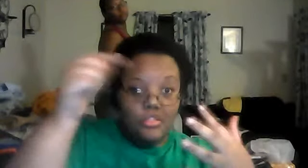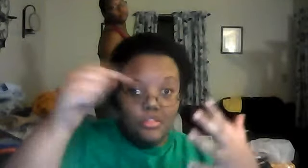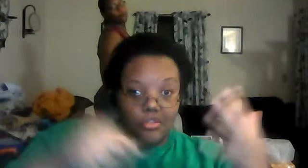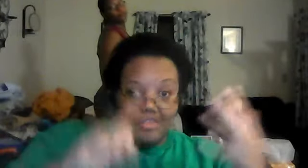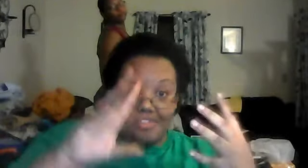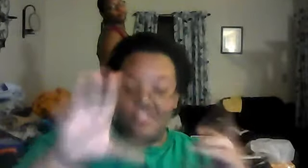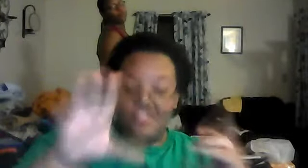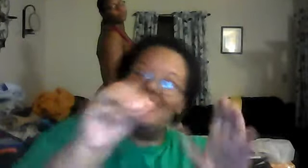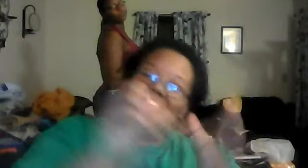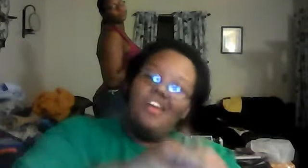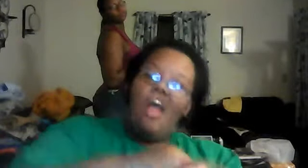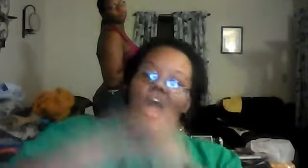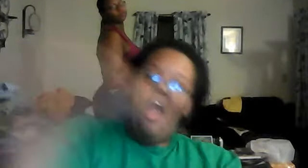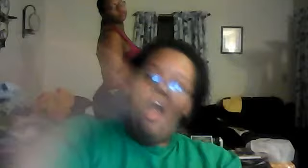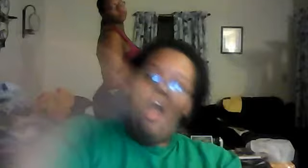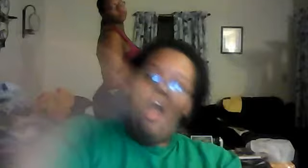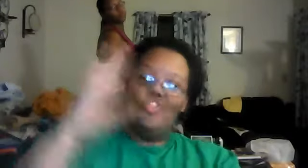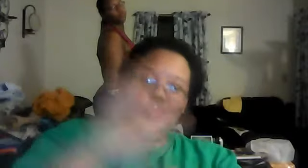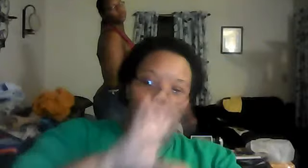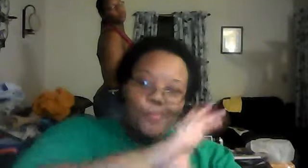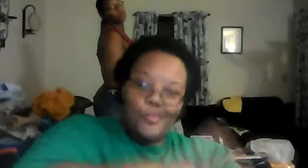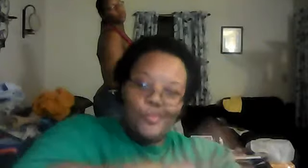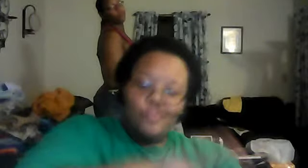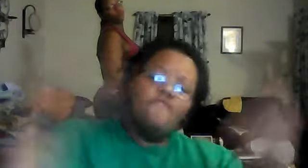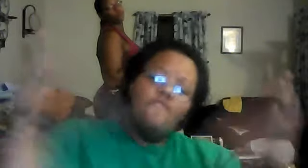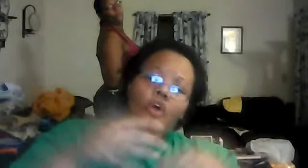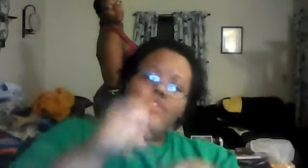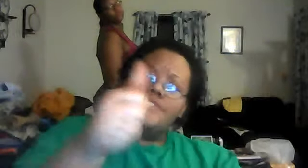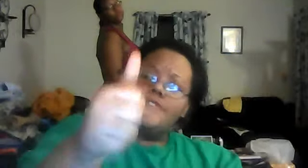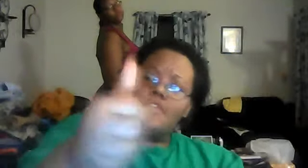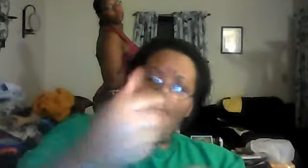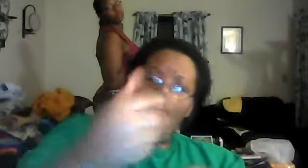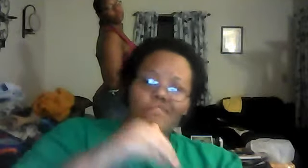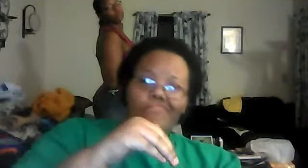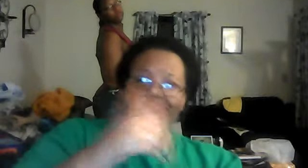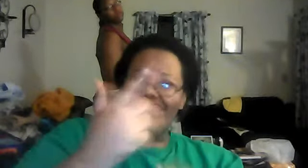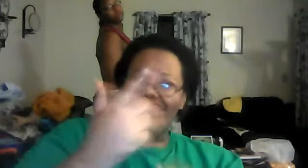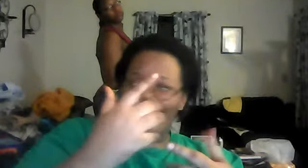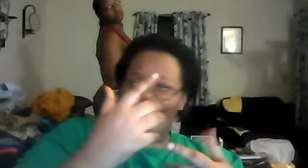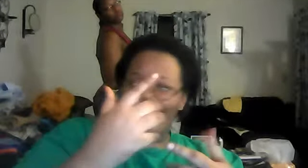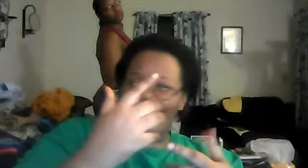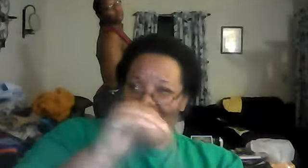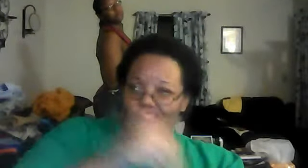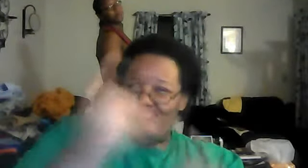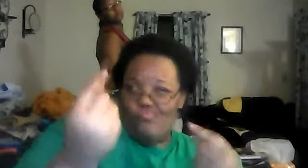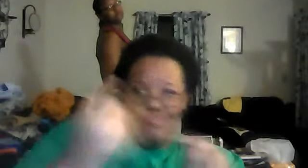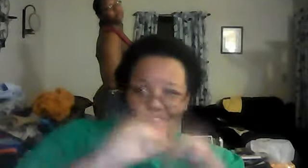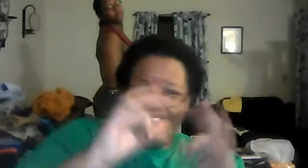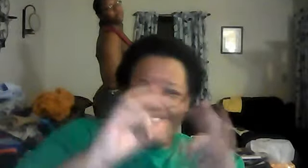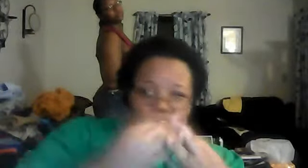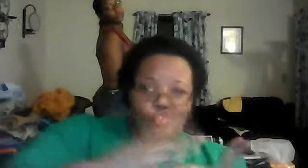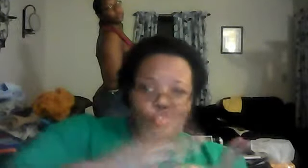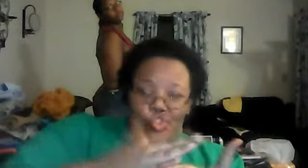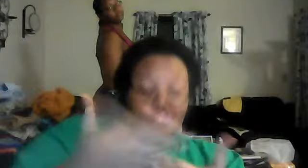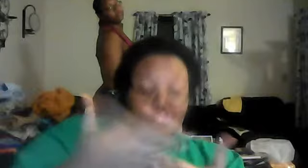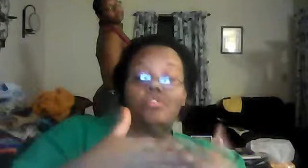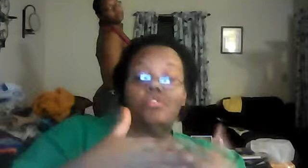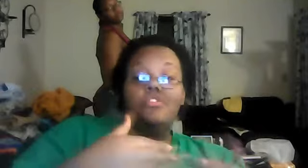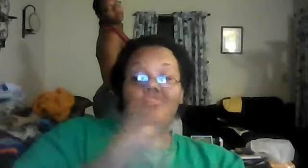Put it in summer car and my friend from America gonna get it. What's that? Yeah, your friend from America ain't gonna get this. Not